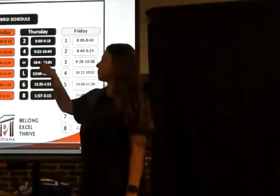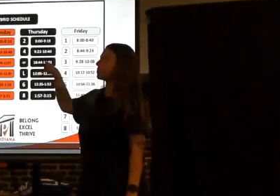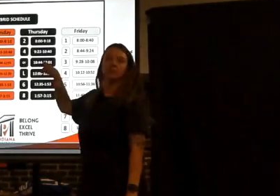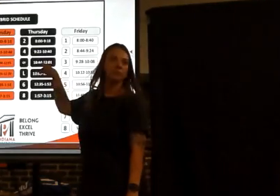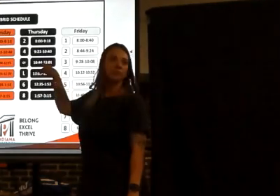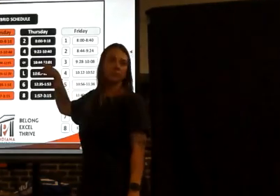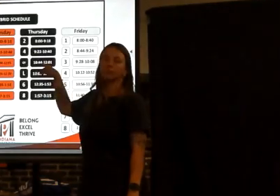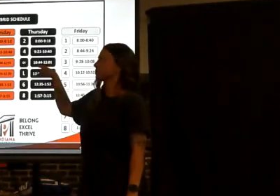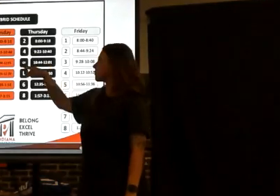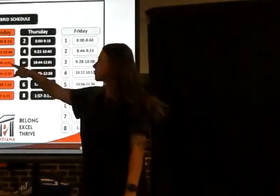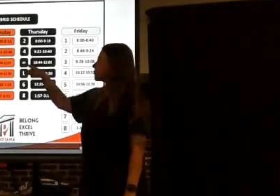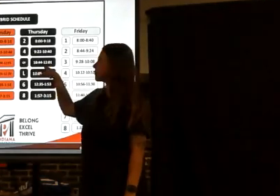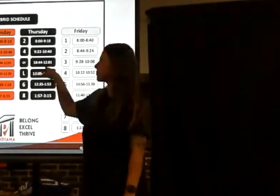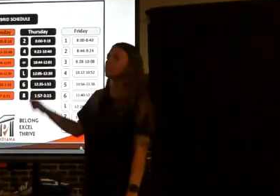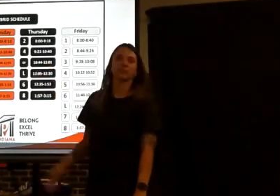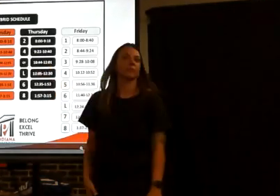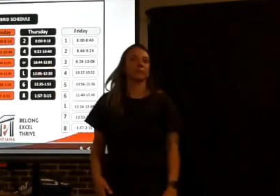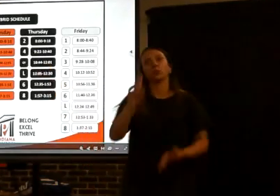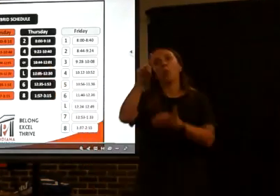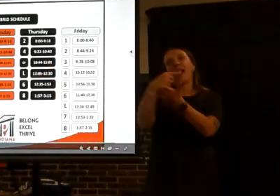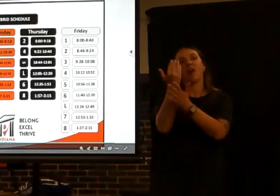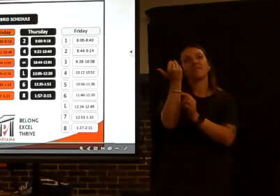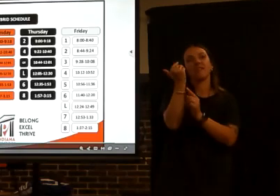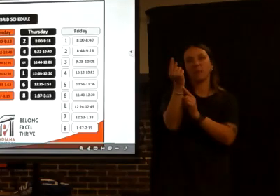This is high school.